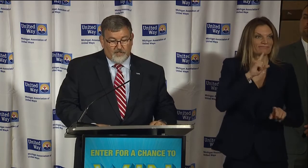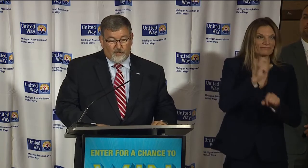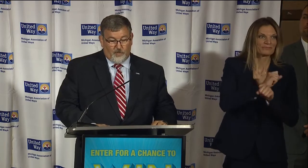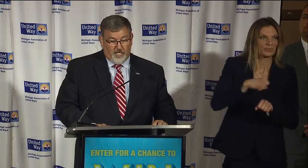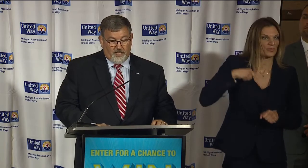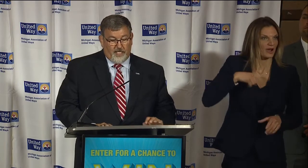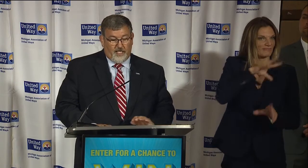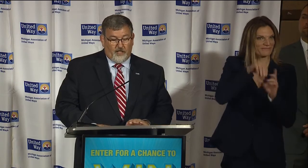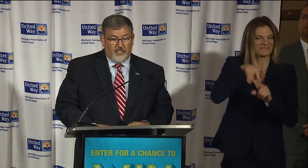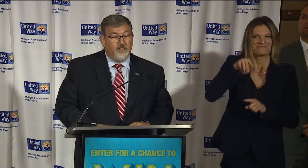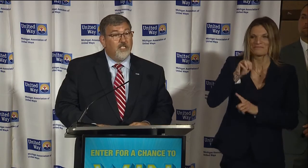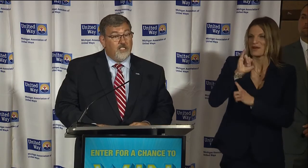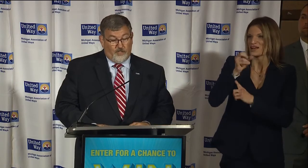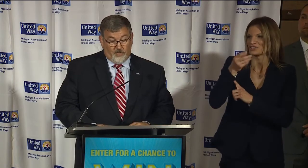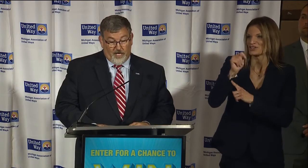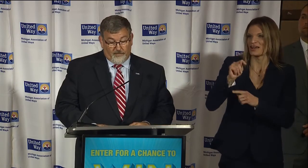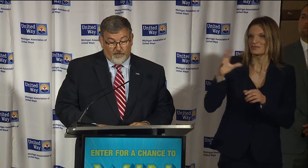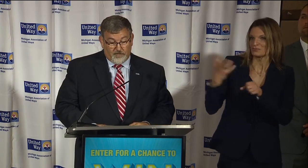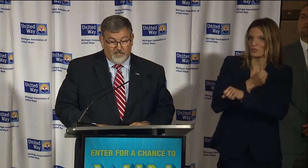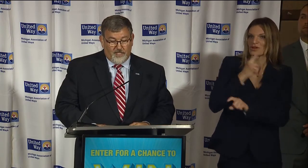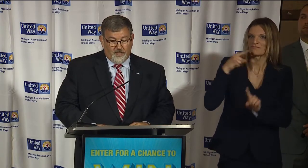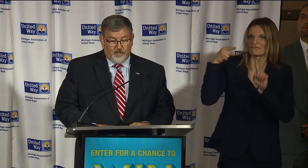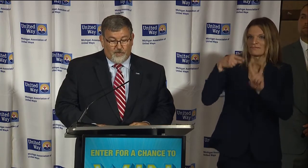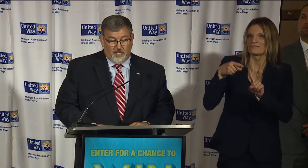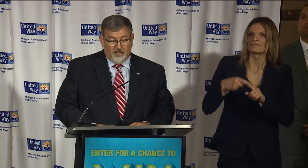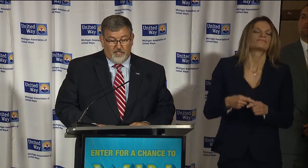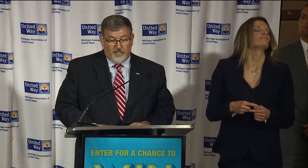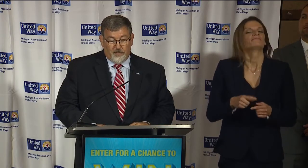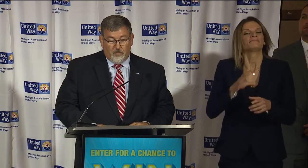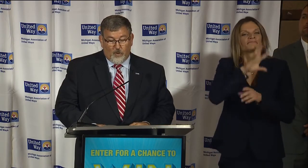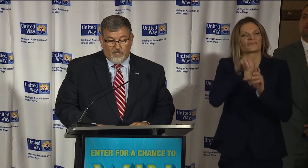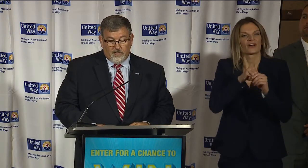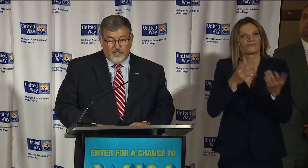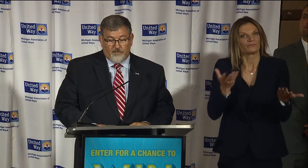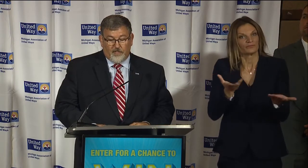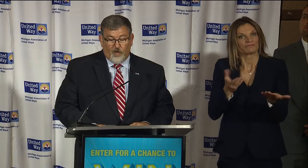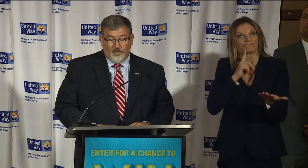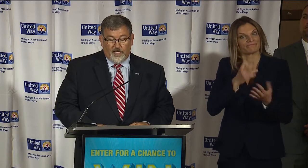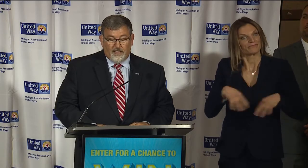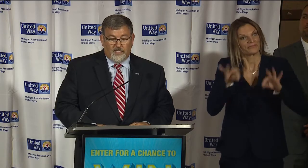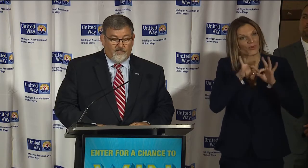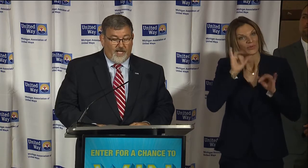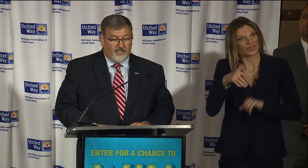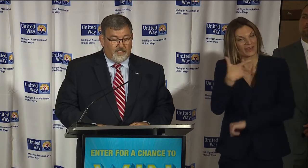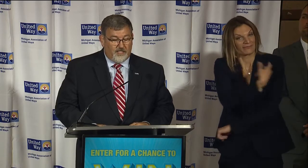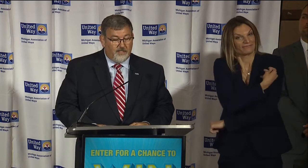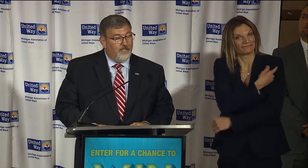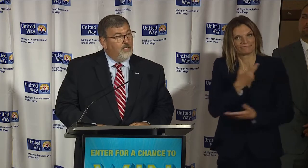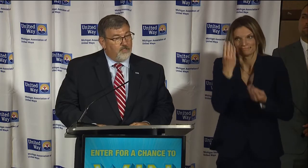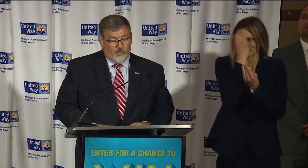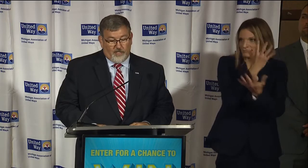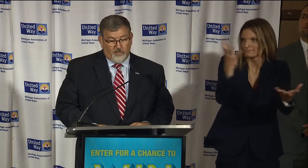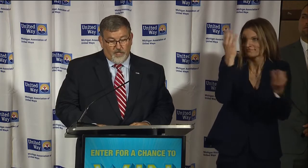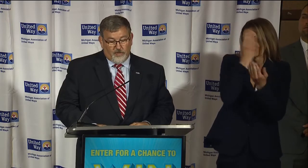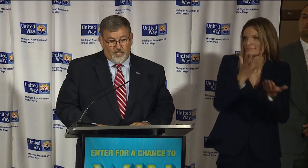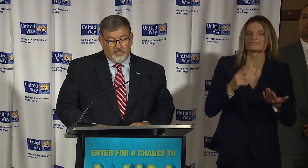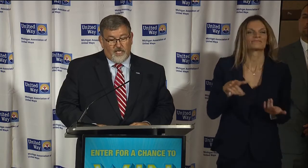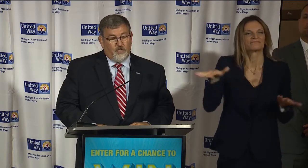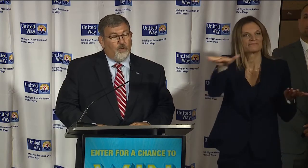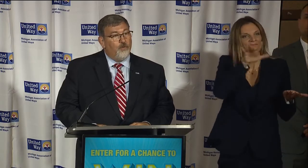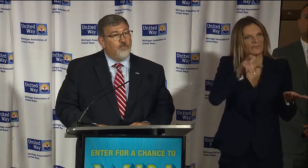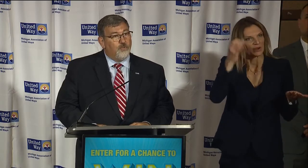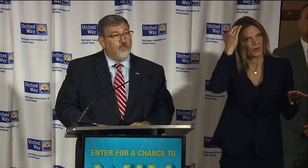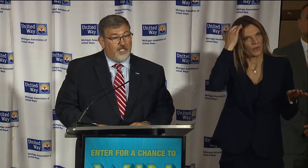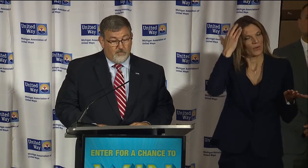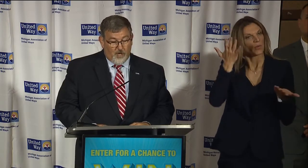My Shot to Win in our continued efforts to bring the importance of the COVID-19 vaccine to our communities